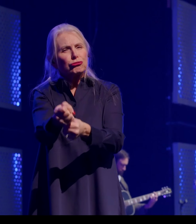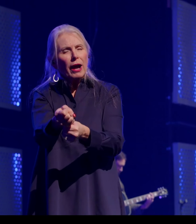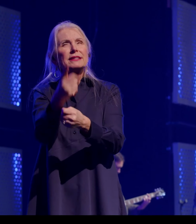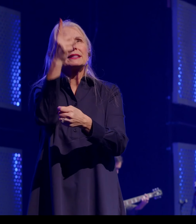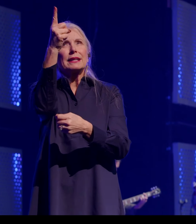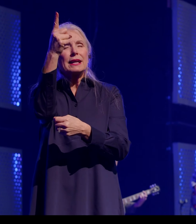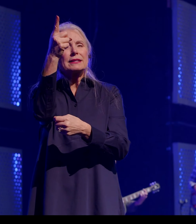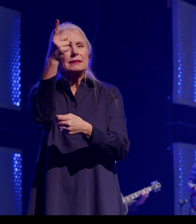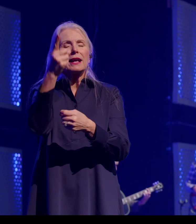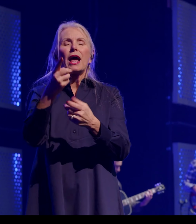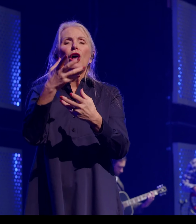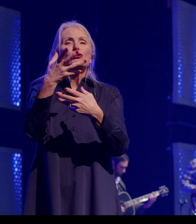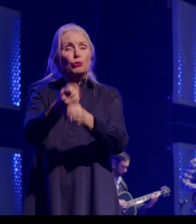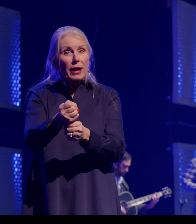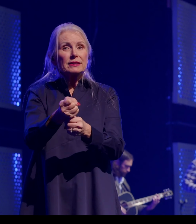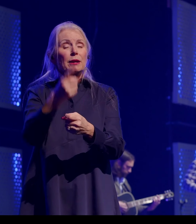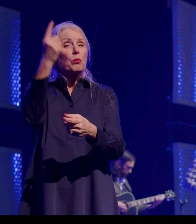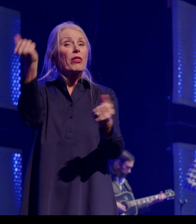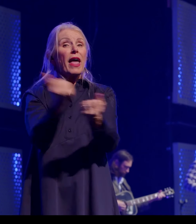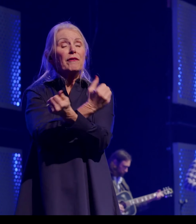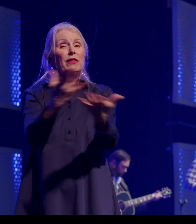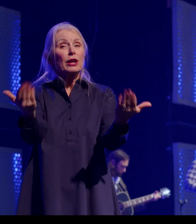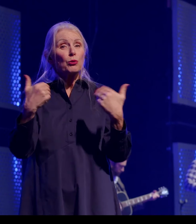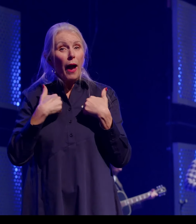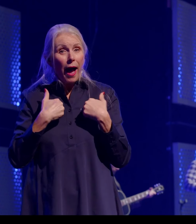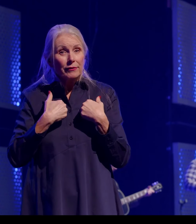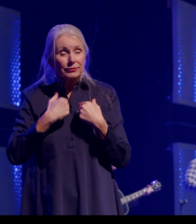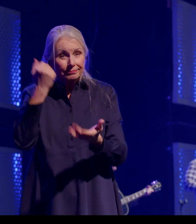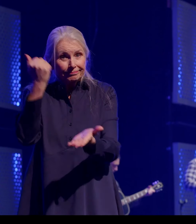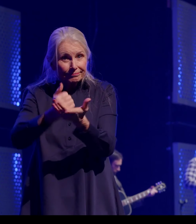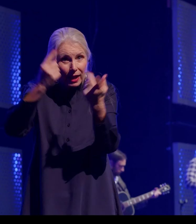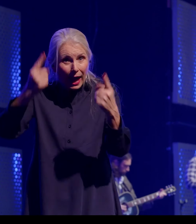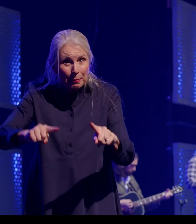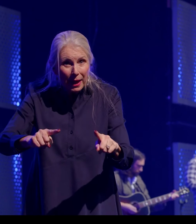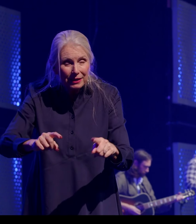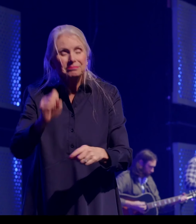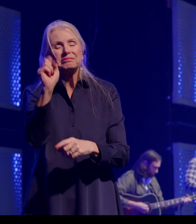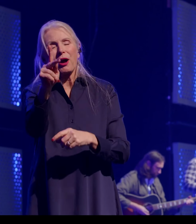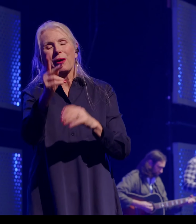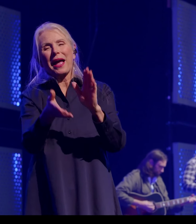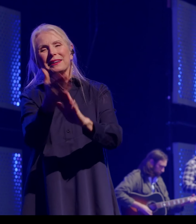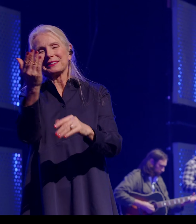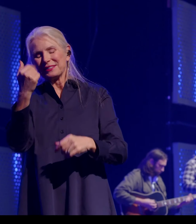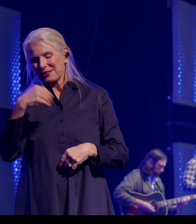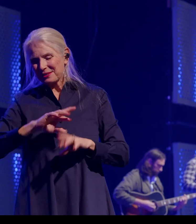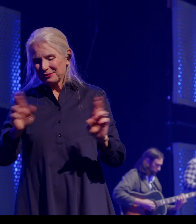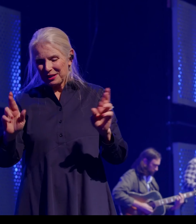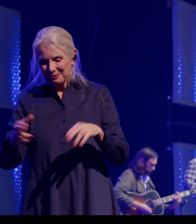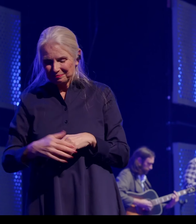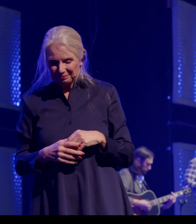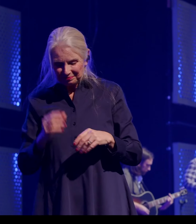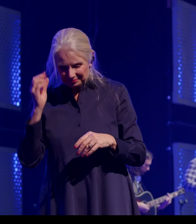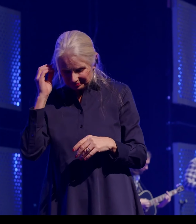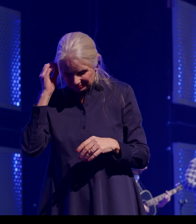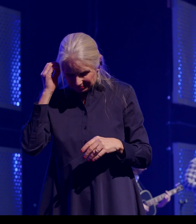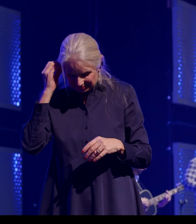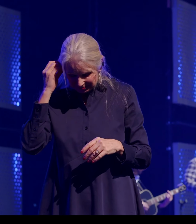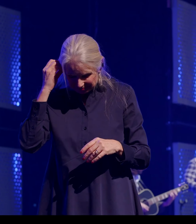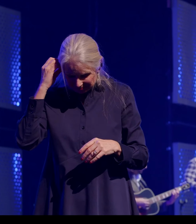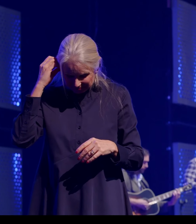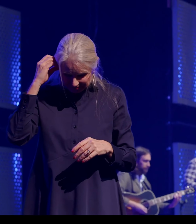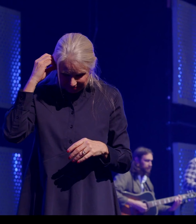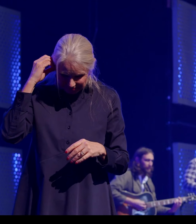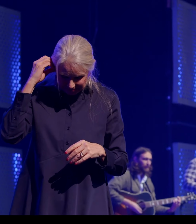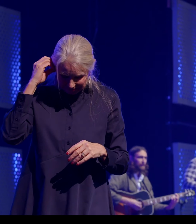His plans for your life. Amen, church? All right, y'all, I'm out of breath, and so y'all got to sing this with me.